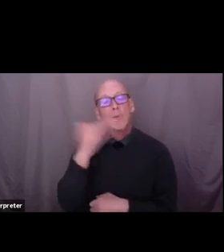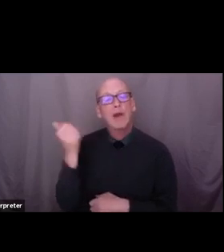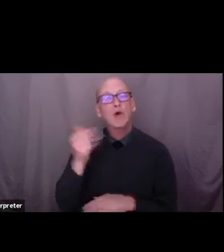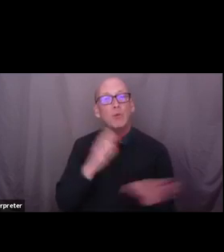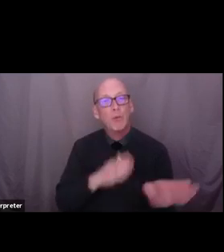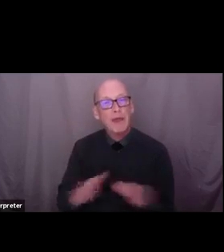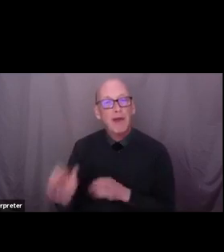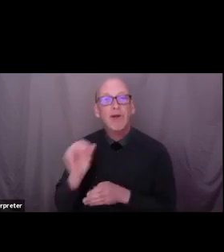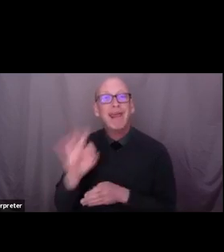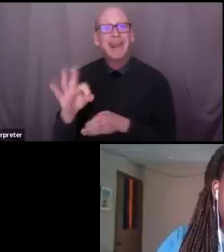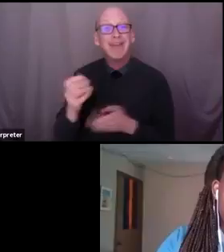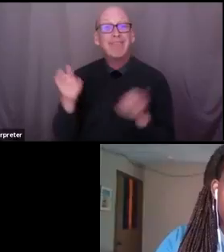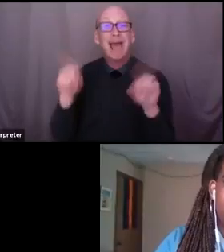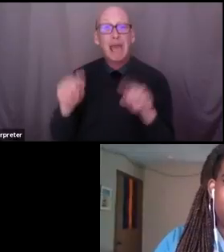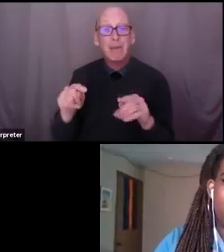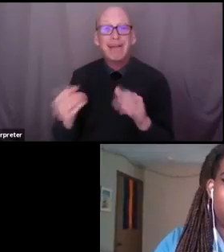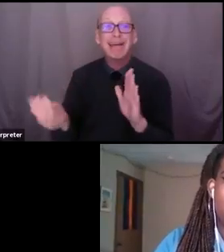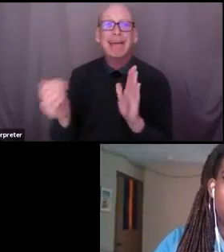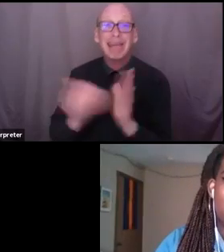happens again.